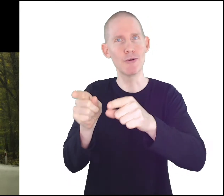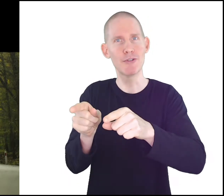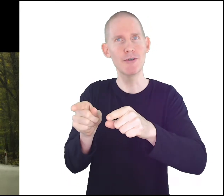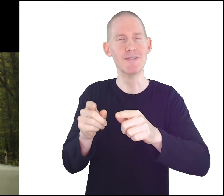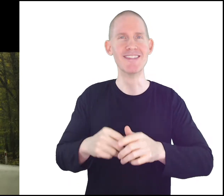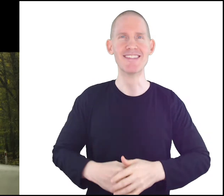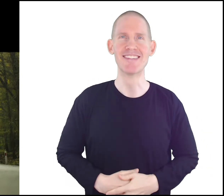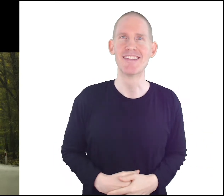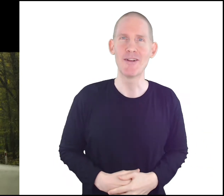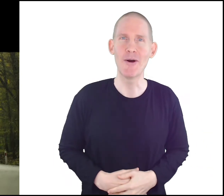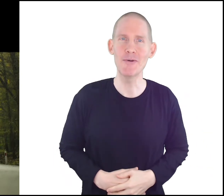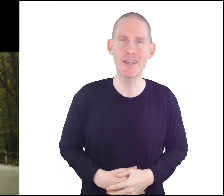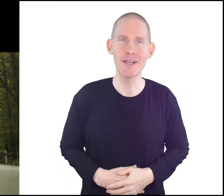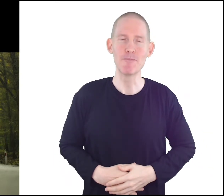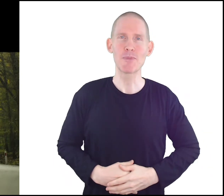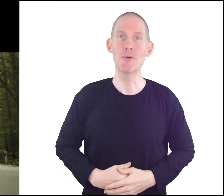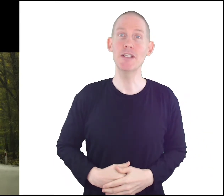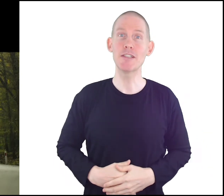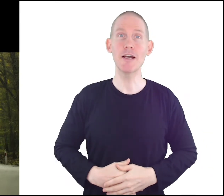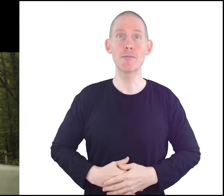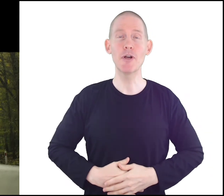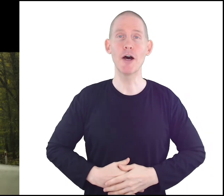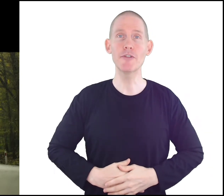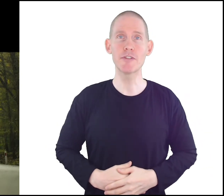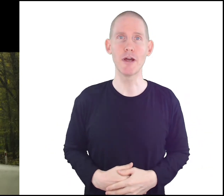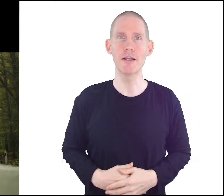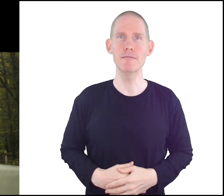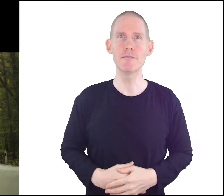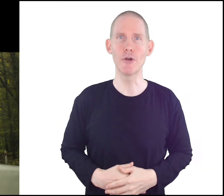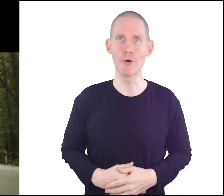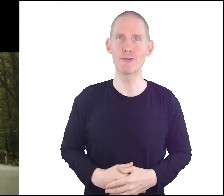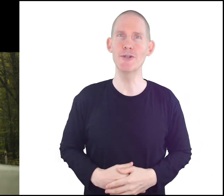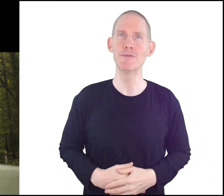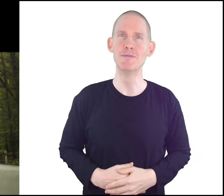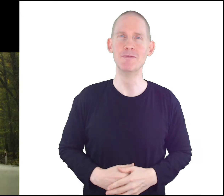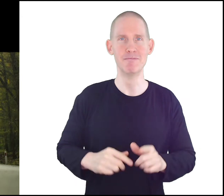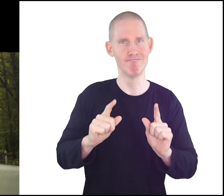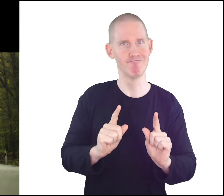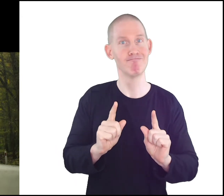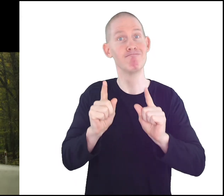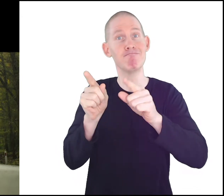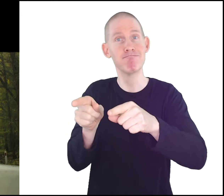to. Okay, we just talked about how to sign go to.